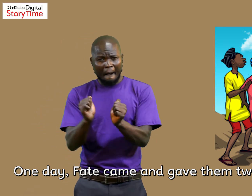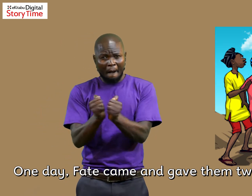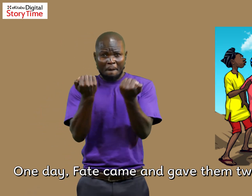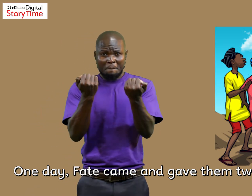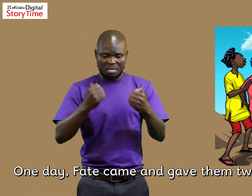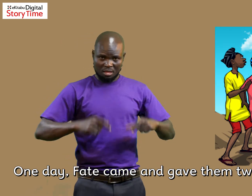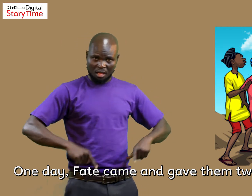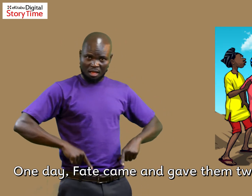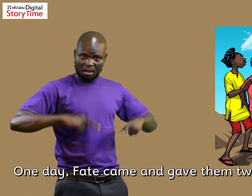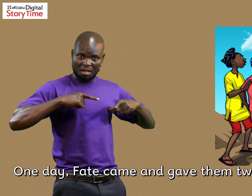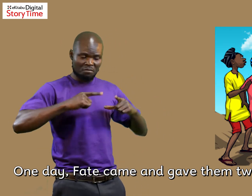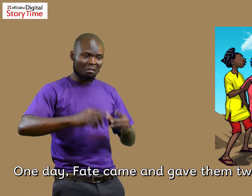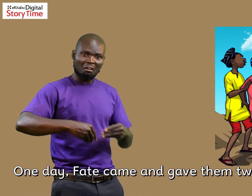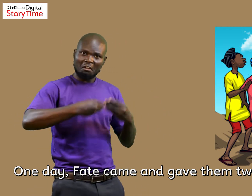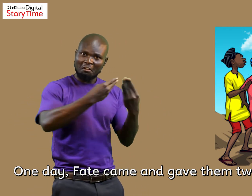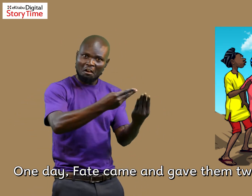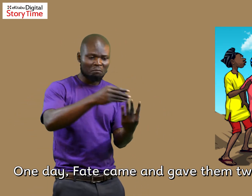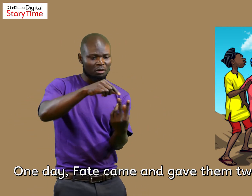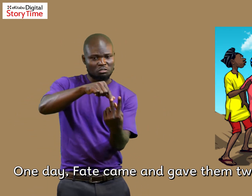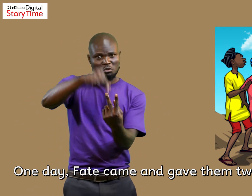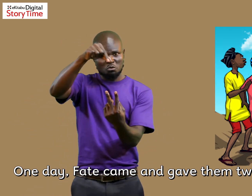One day, fate came and gave them two choices.